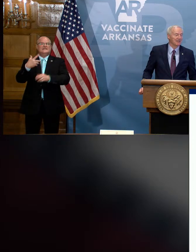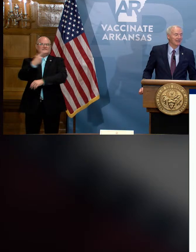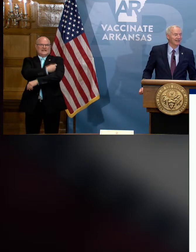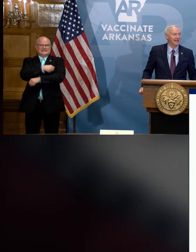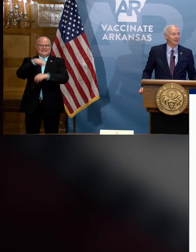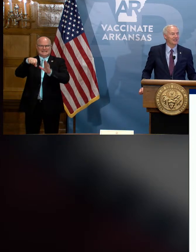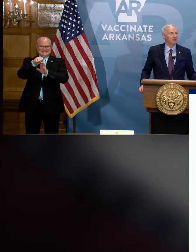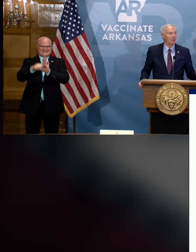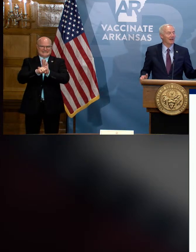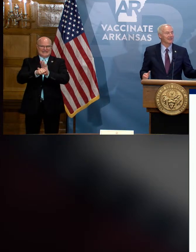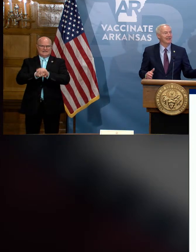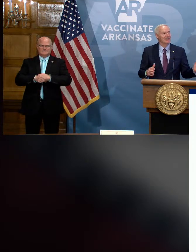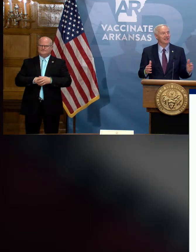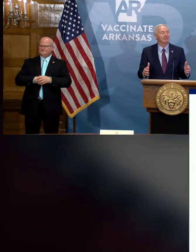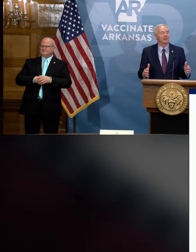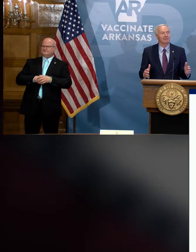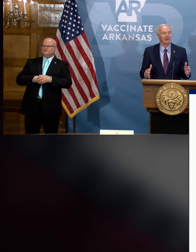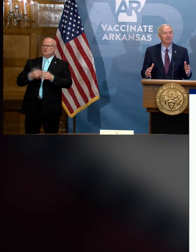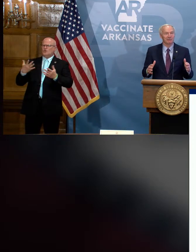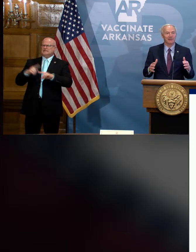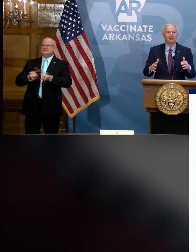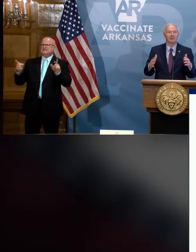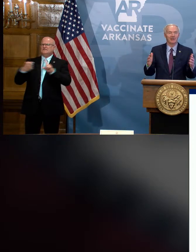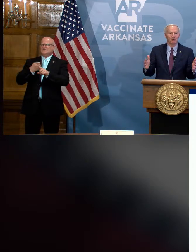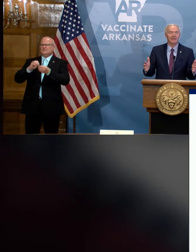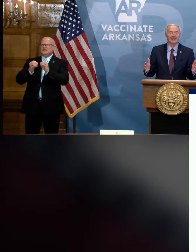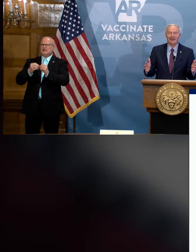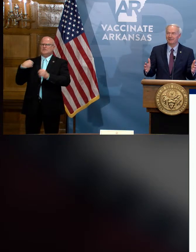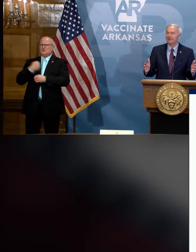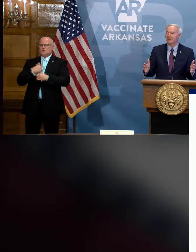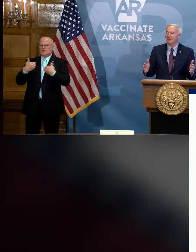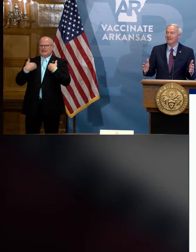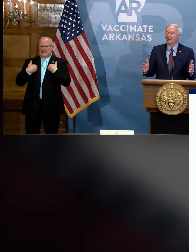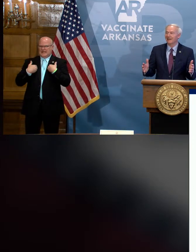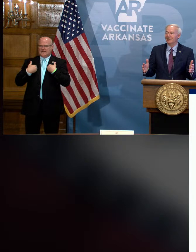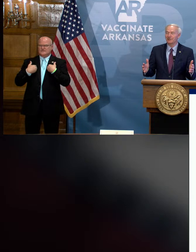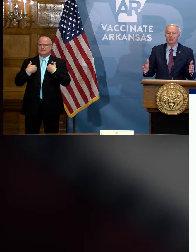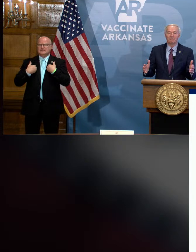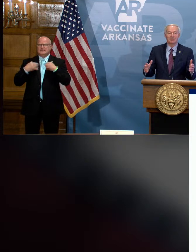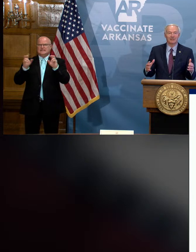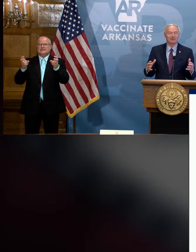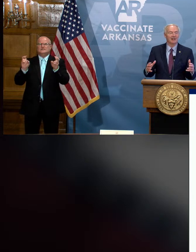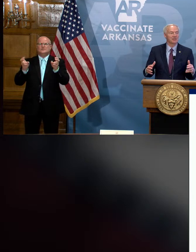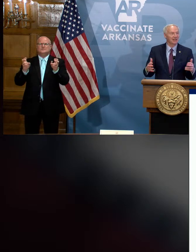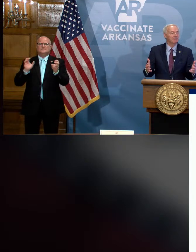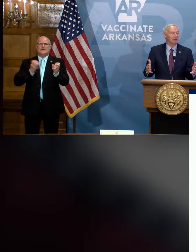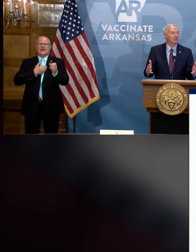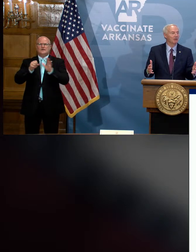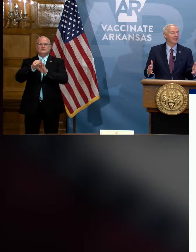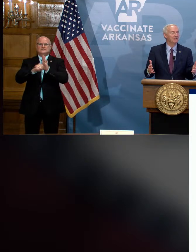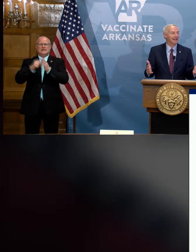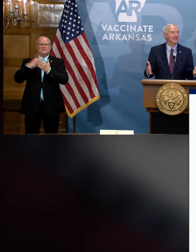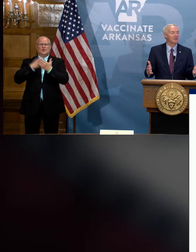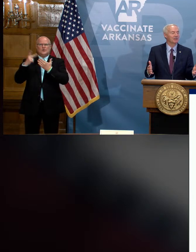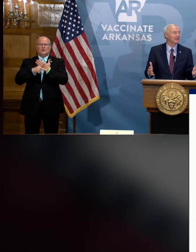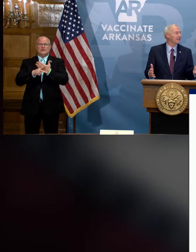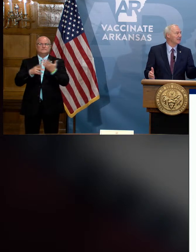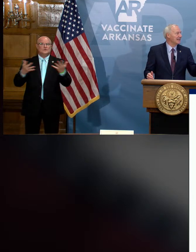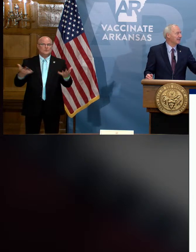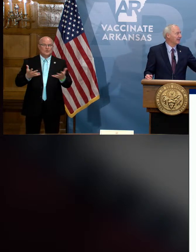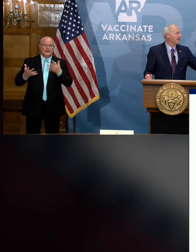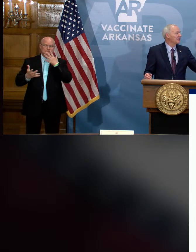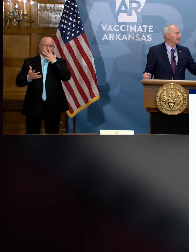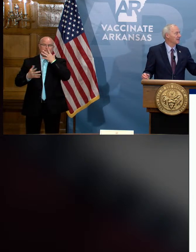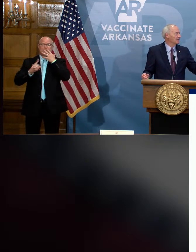state. Now you say, well, why is that different from the figure that we have in terms of our state program? And the answer